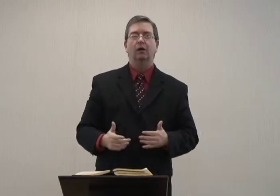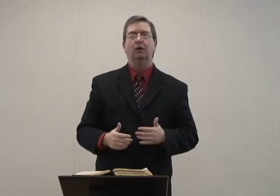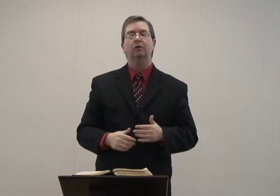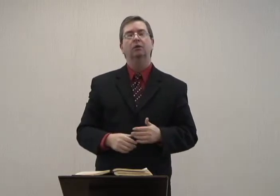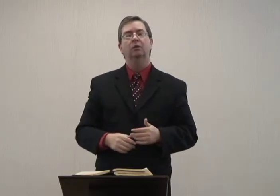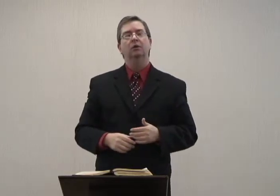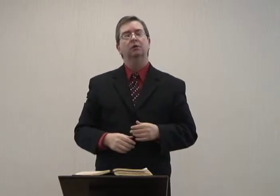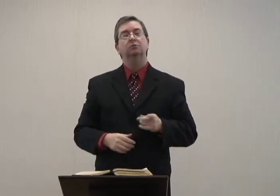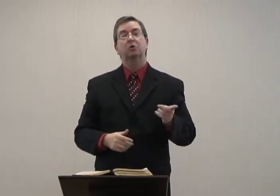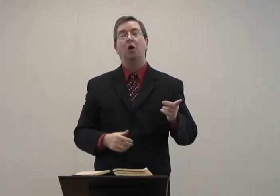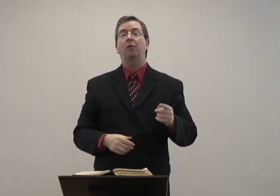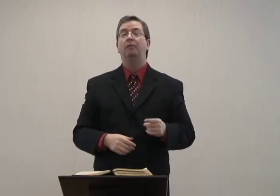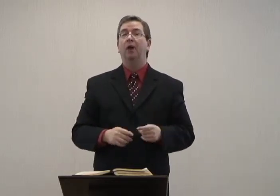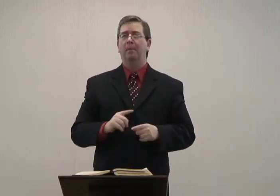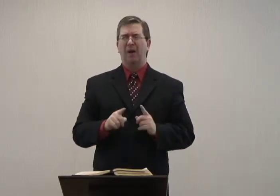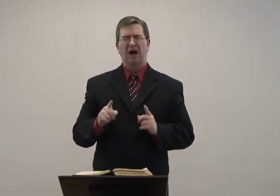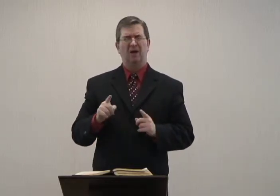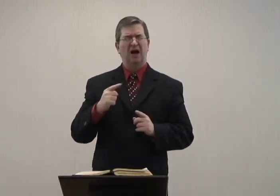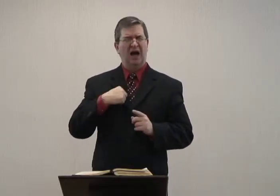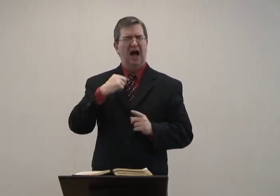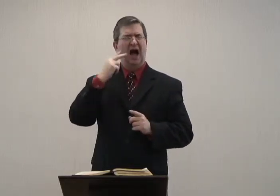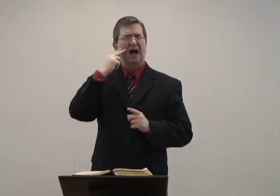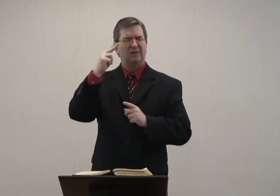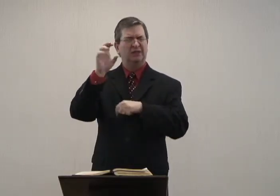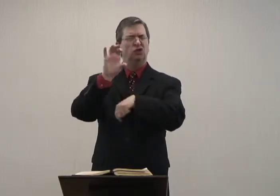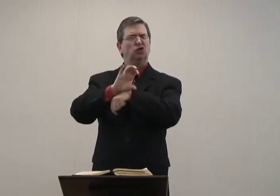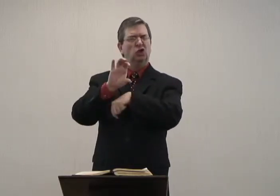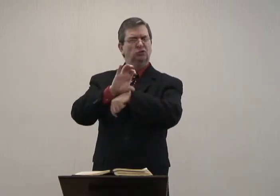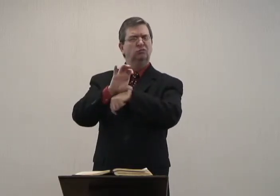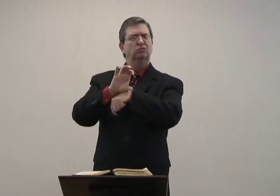You pay money, you get a little thing. But